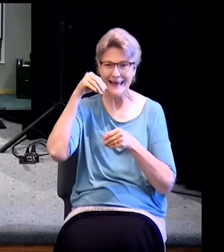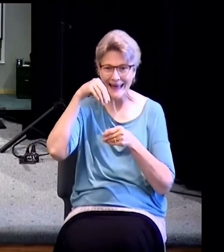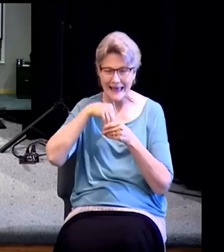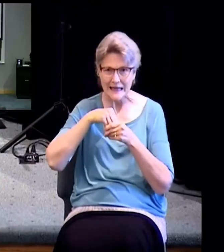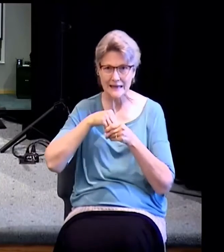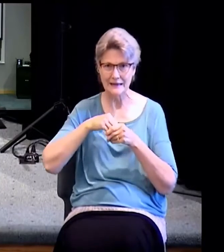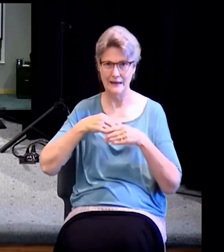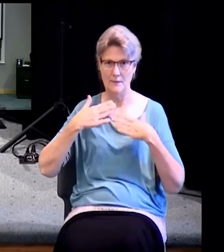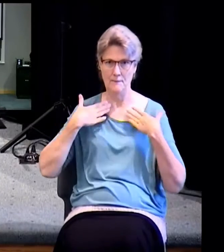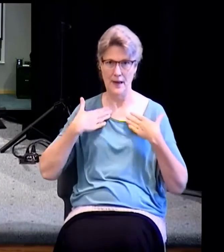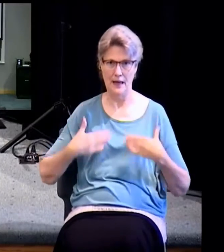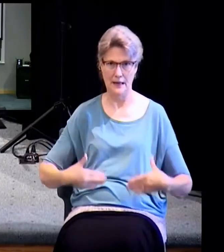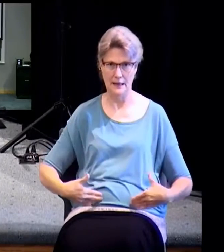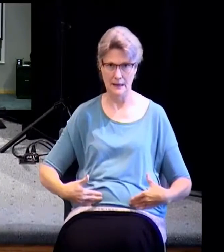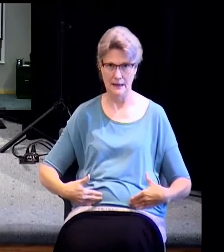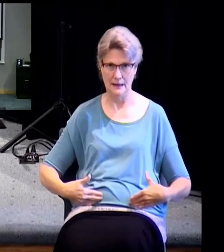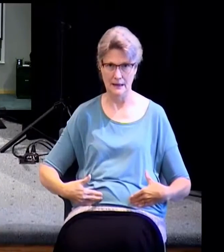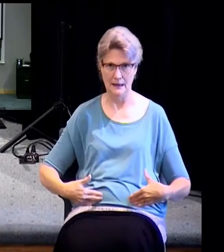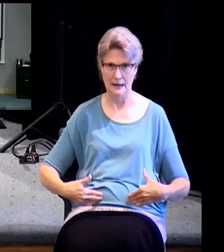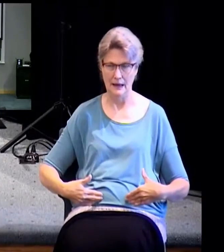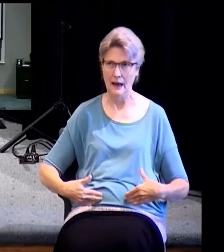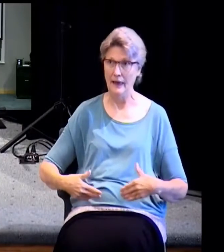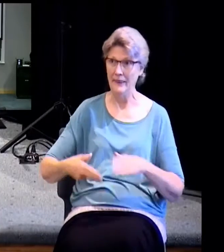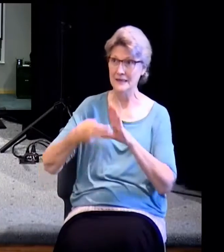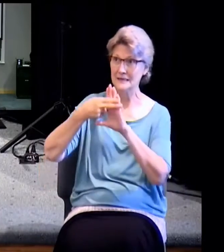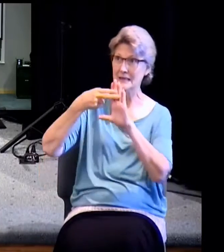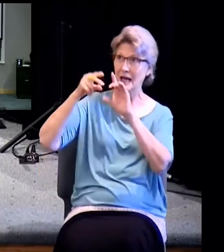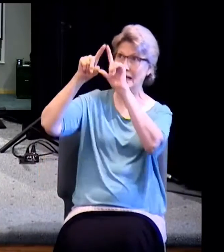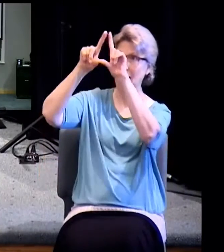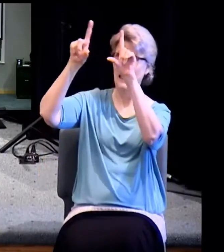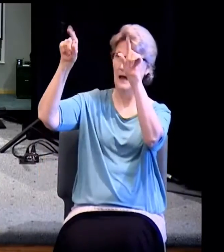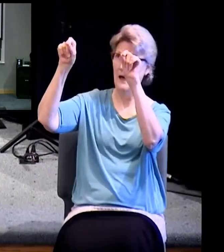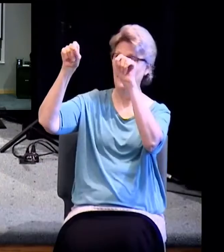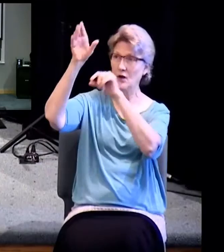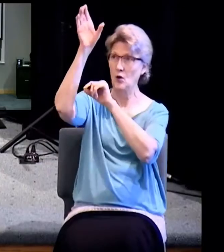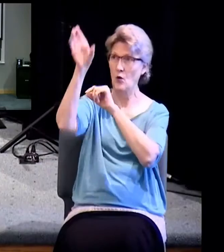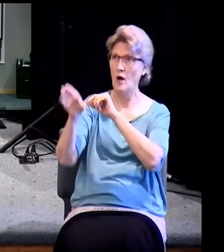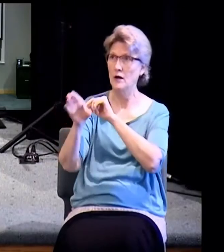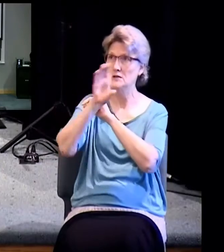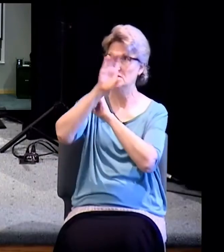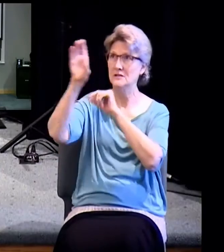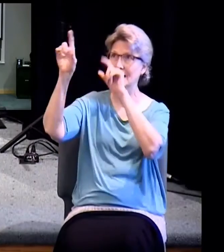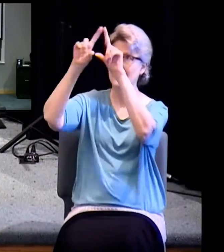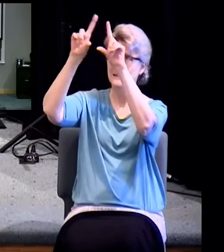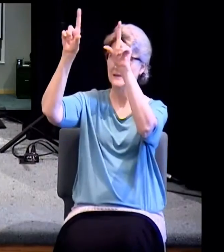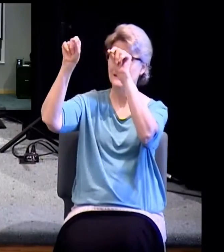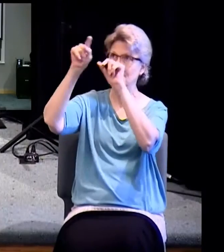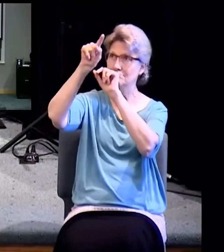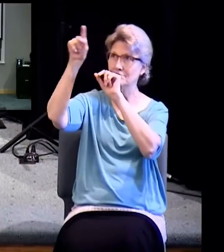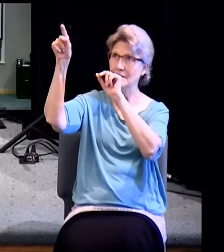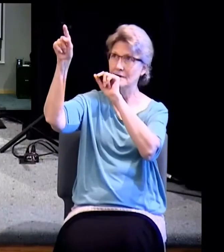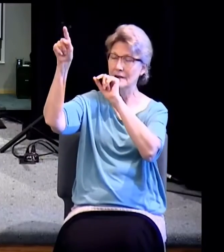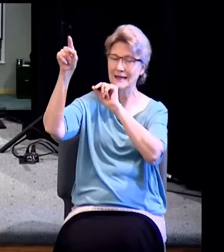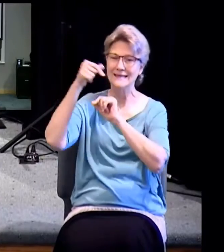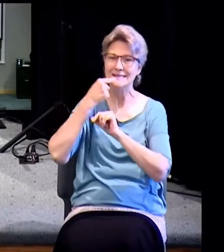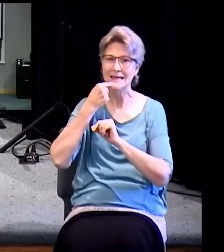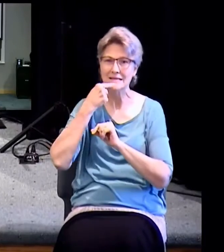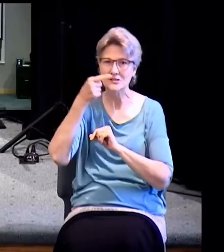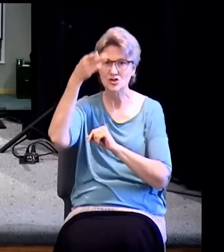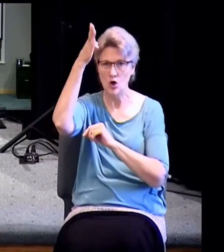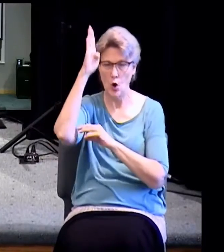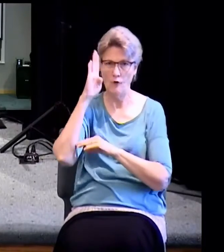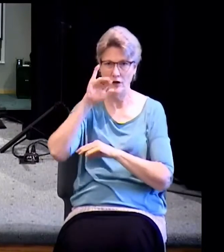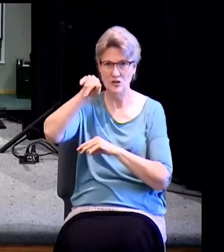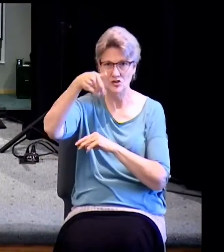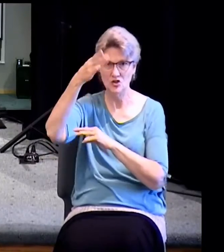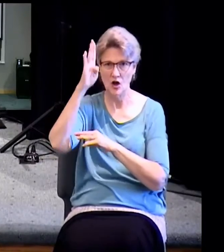lifted him up with that inscription above his head that said Jehovah, he said, when you lift me up, when you put me on the cross